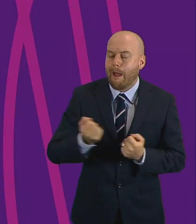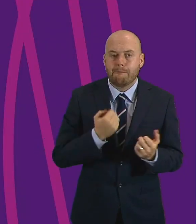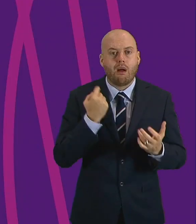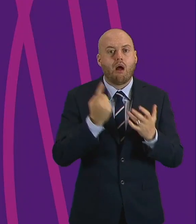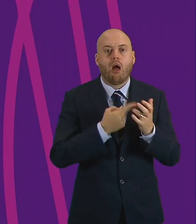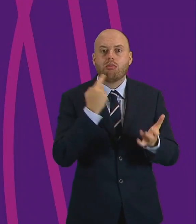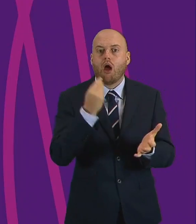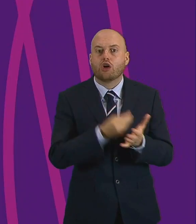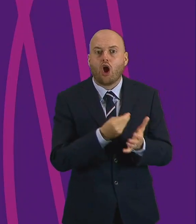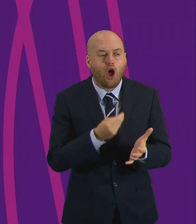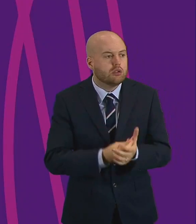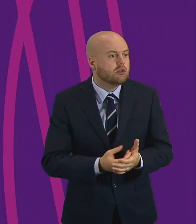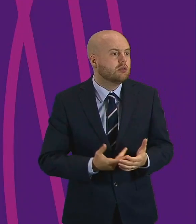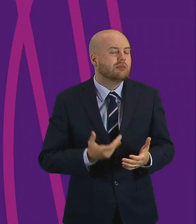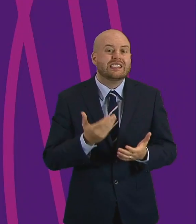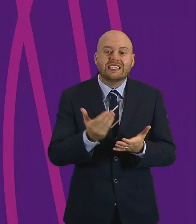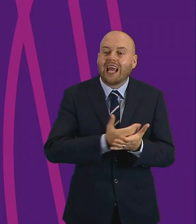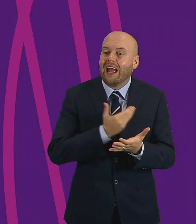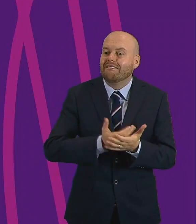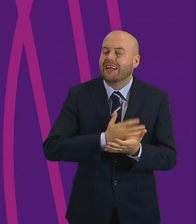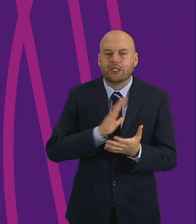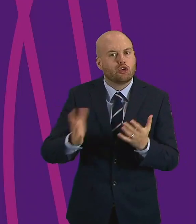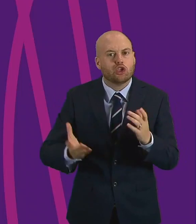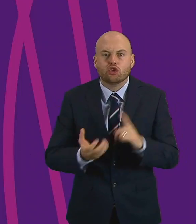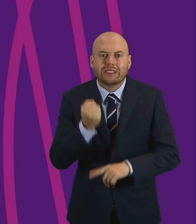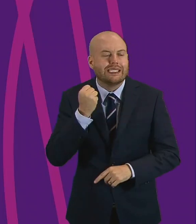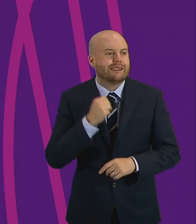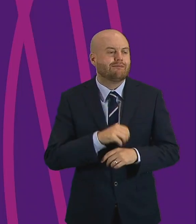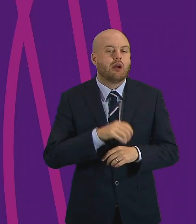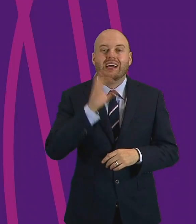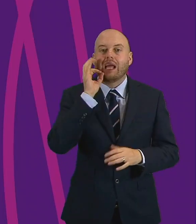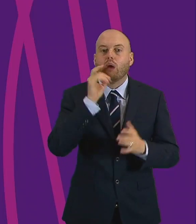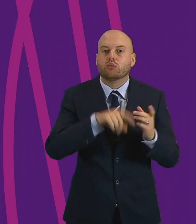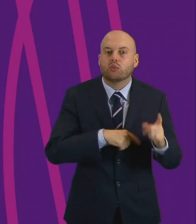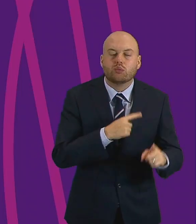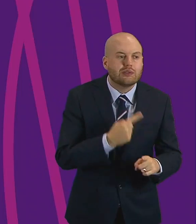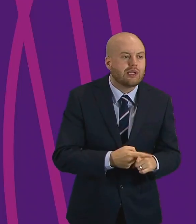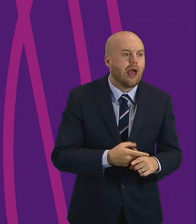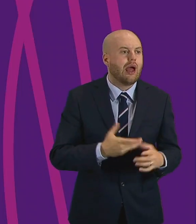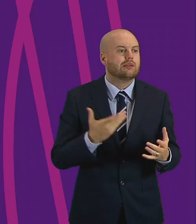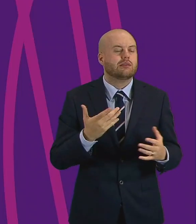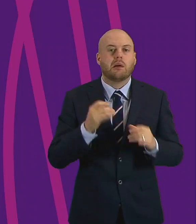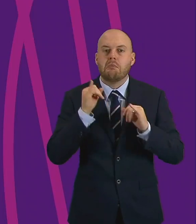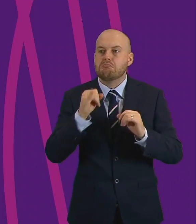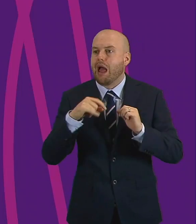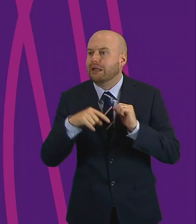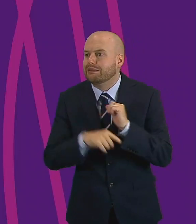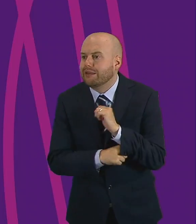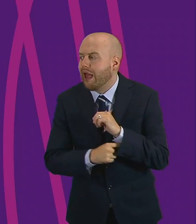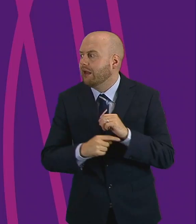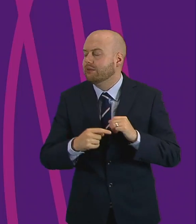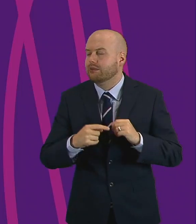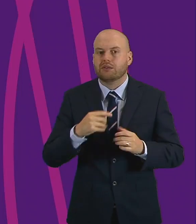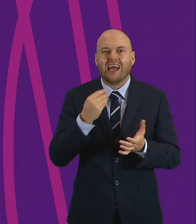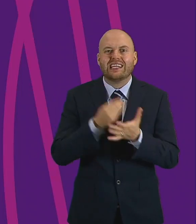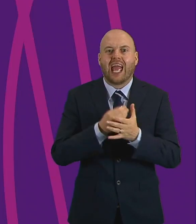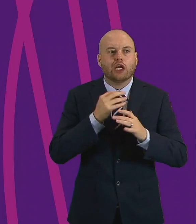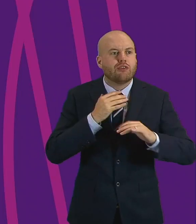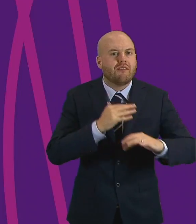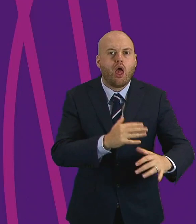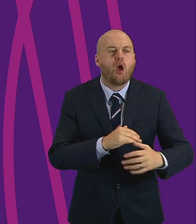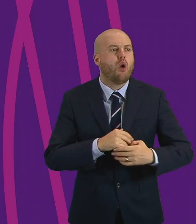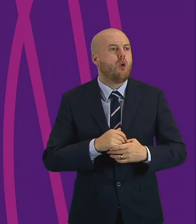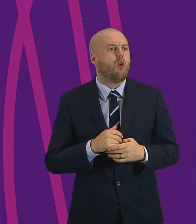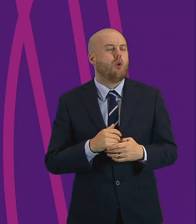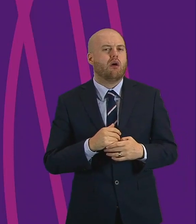£189.5. Savings not achieved, £31 million. Council tax, buoyancy, bad debt and cash flow, £9.5 million.